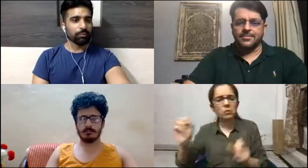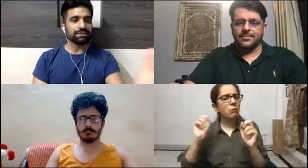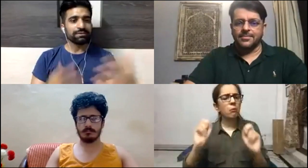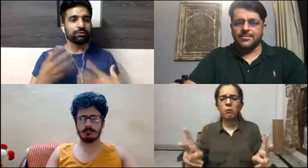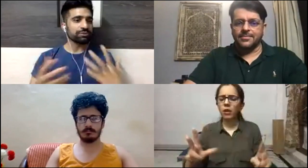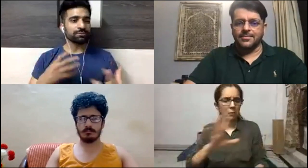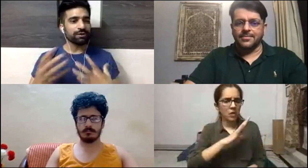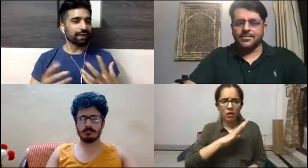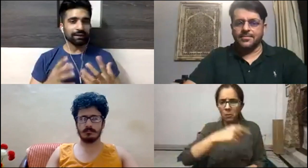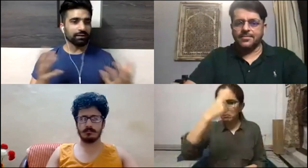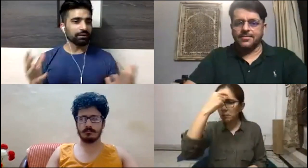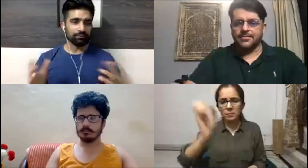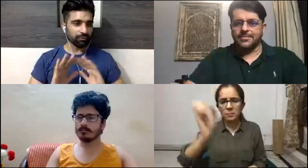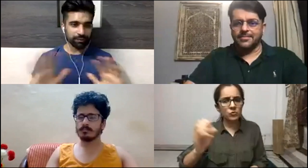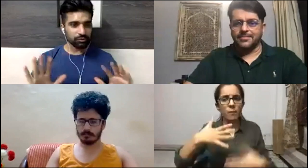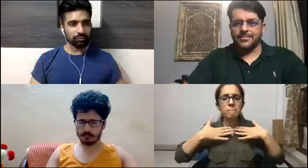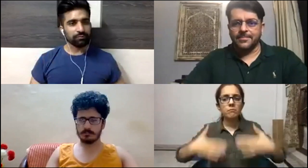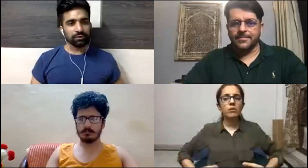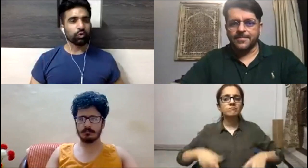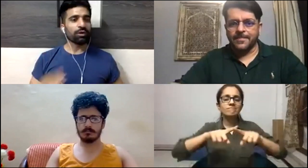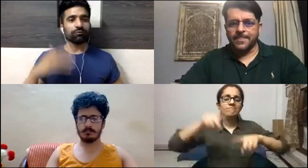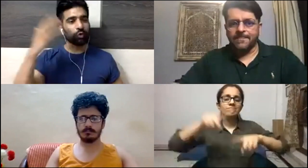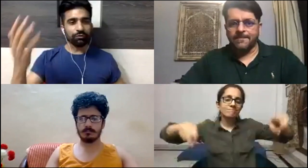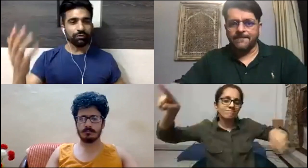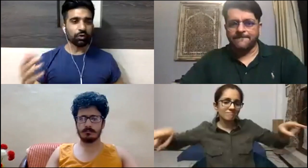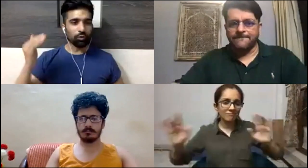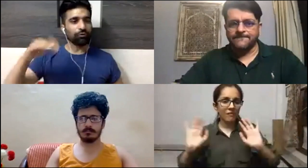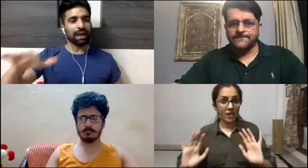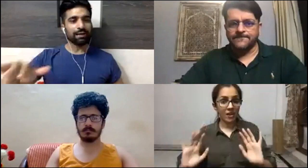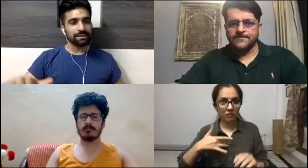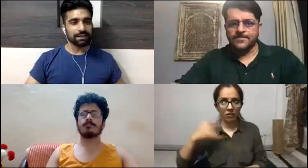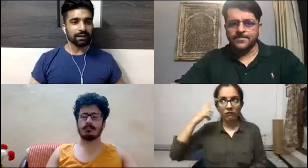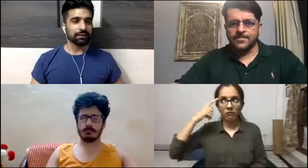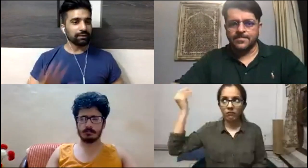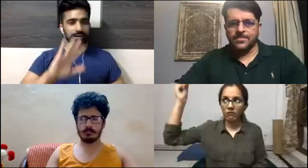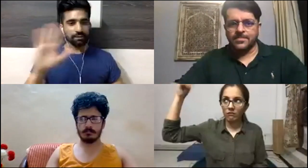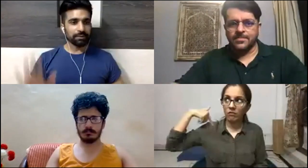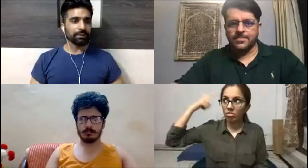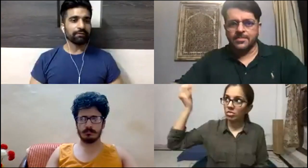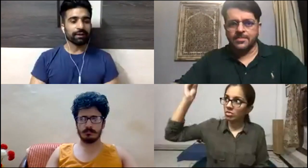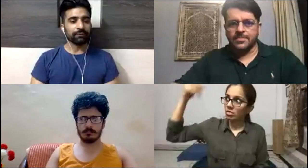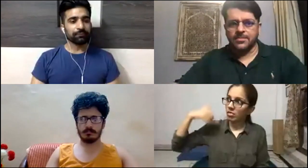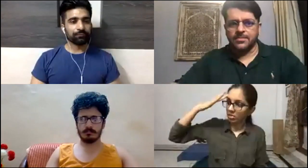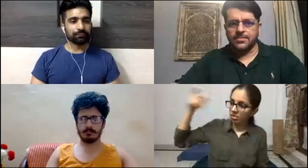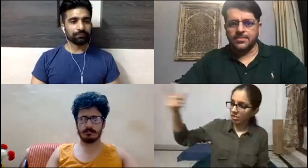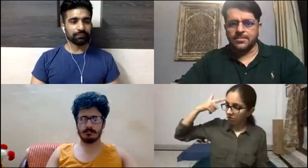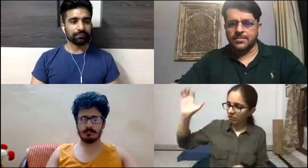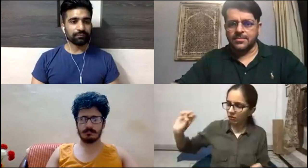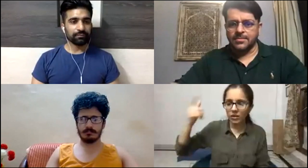Your body's immune systems are reacting in a different way. So you don't have to overthink or overanalyze that. It's completely fine.